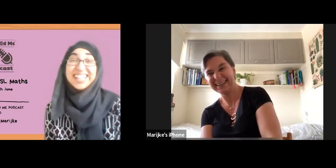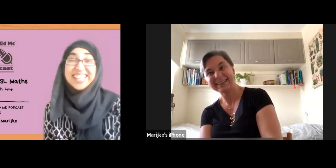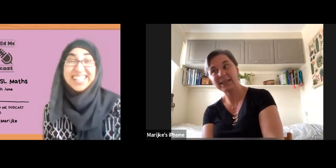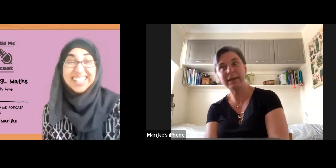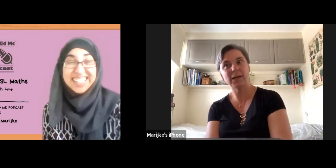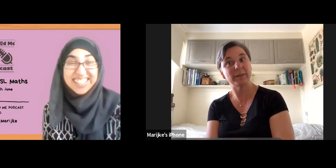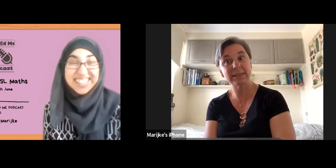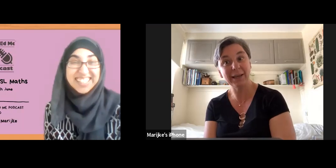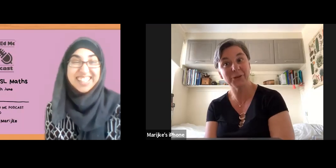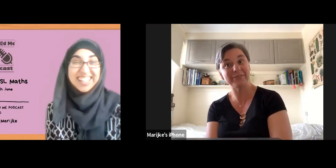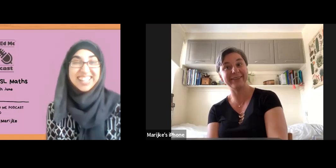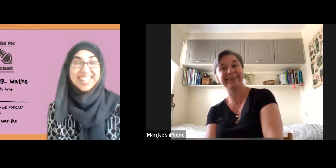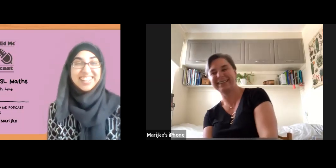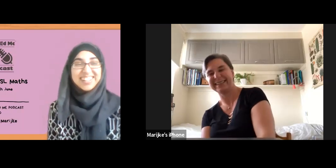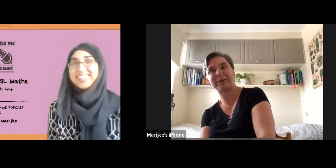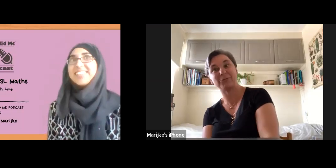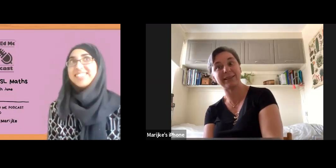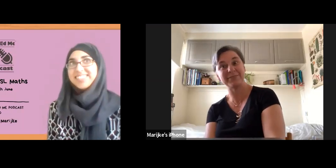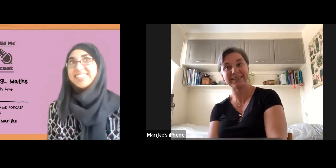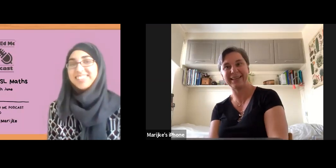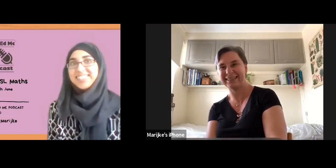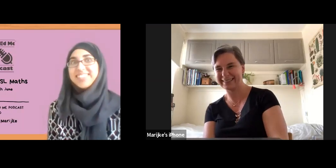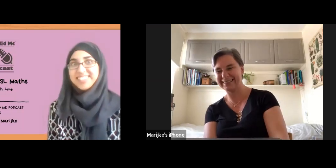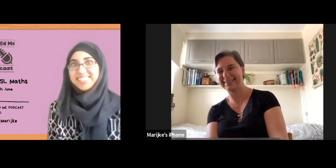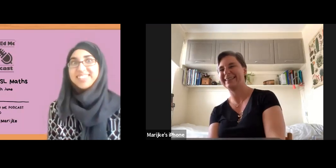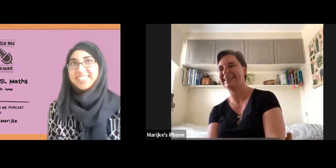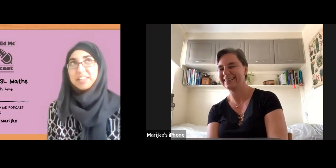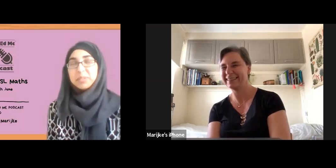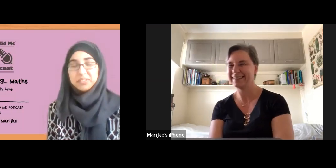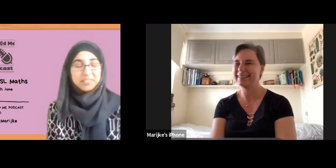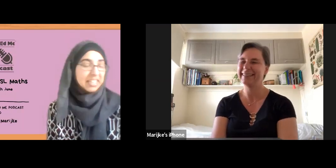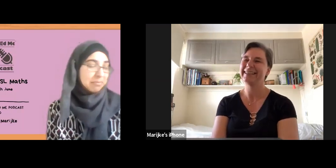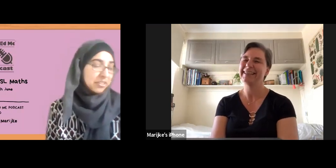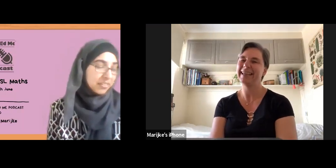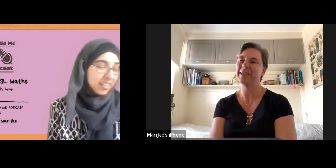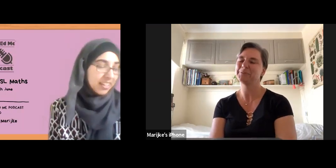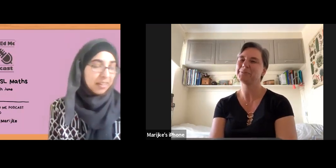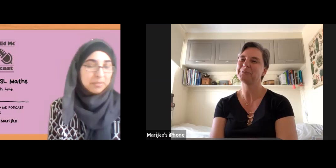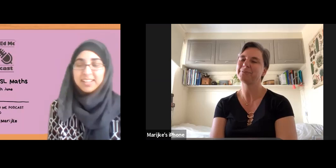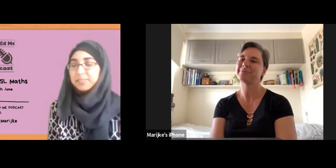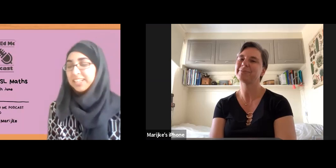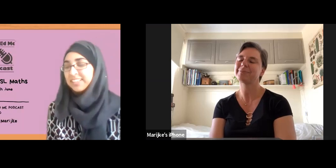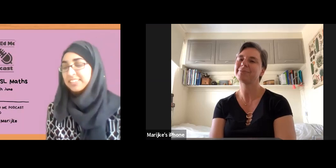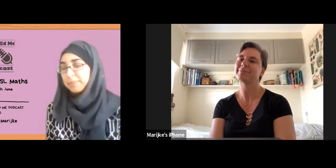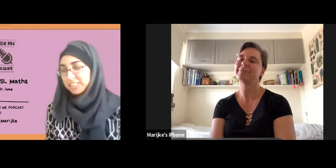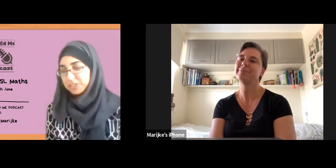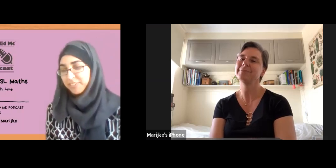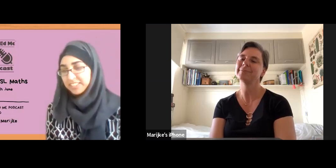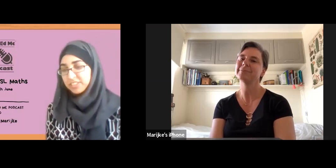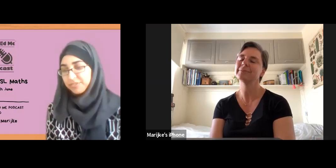It's not makeup, it's time travel. Special relativity. That'd be cool. That'd be cool. When I learned about special relativity for the